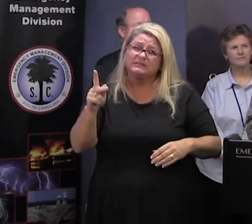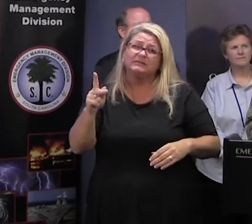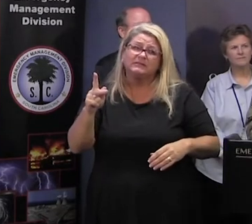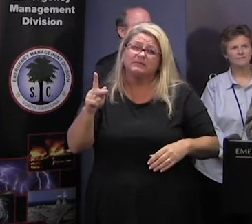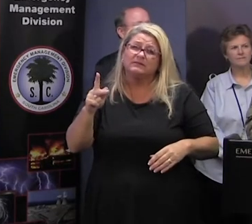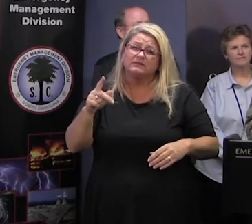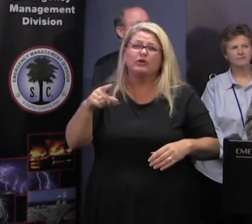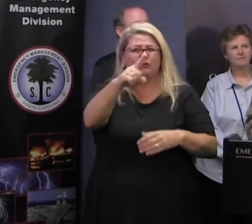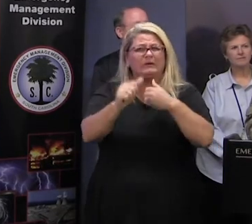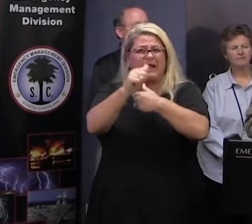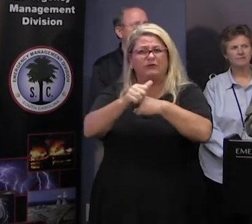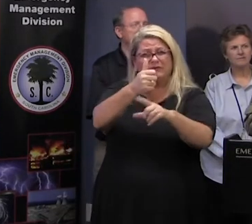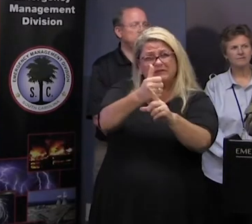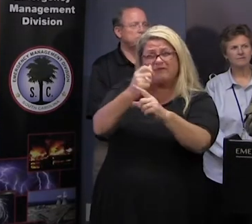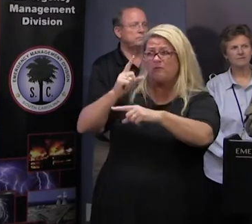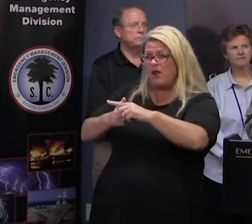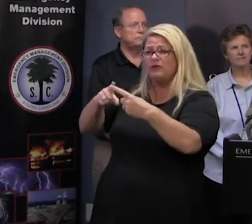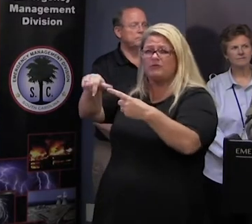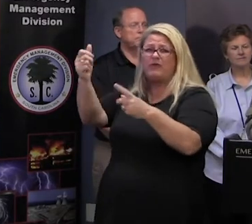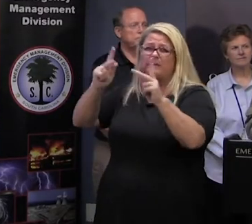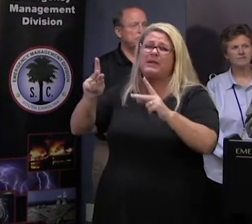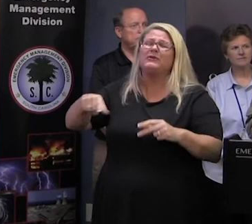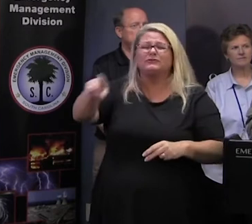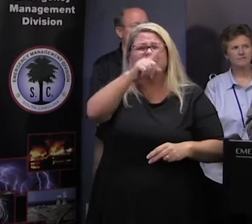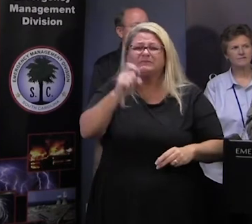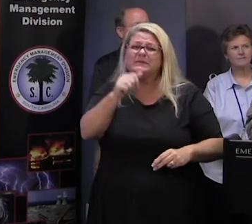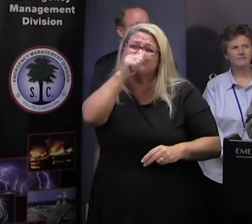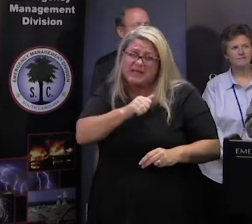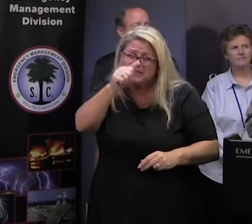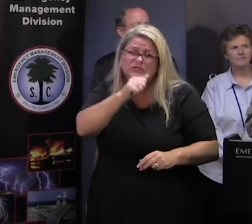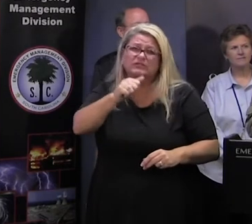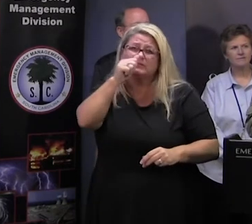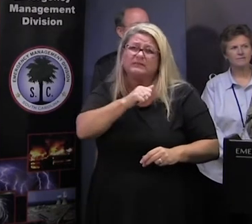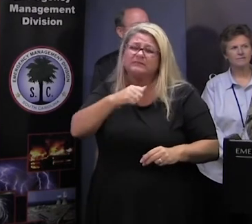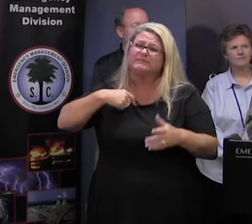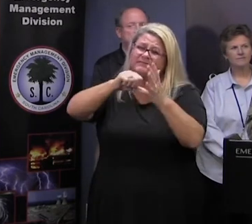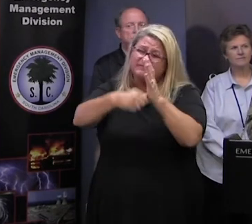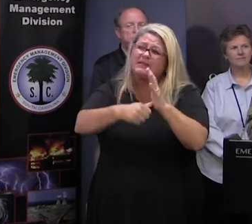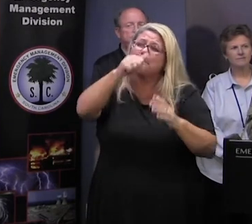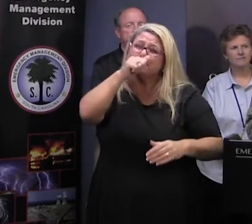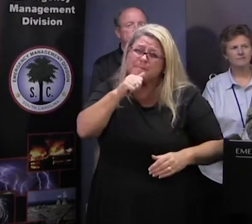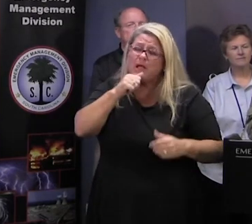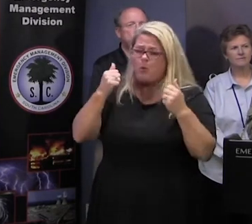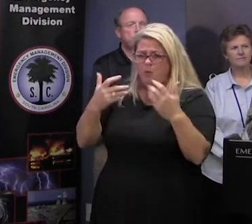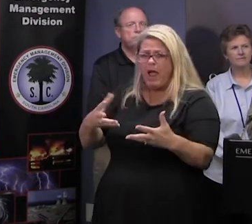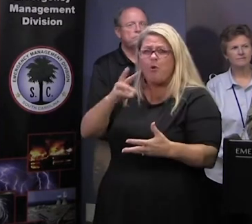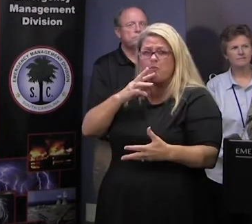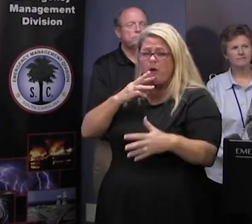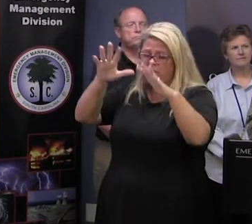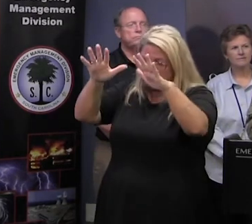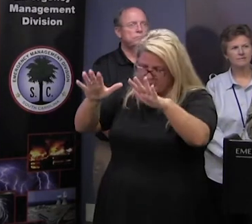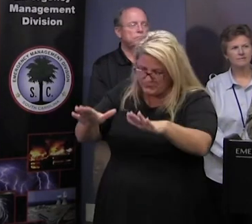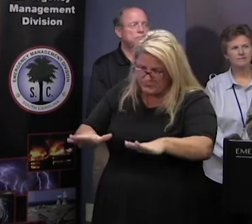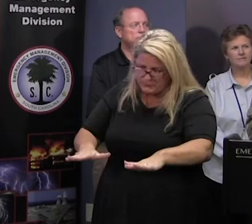put everybody in danger. So patience, just take time to let the waters go down, let them go down